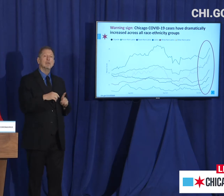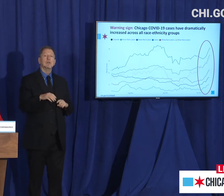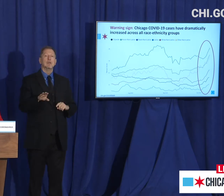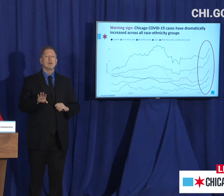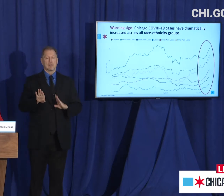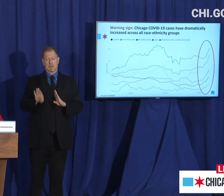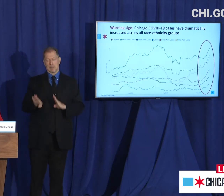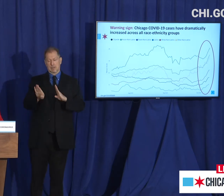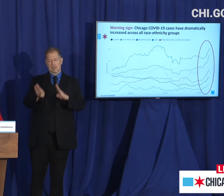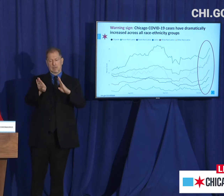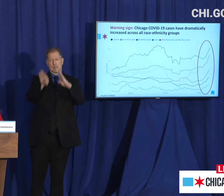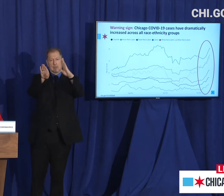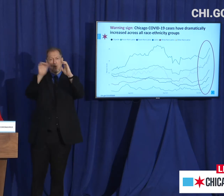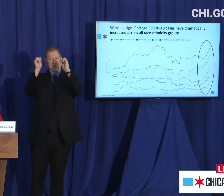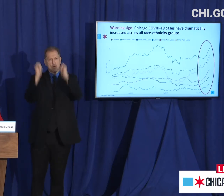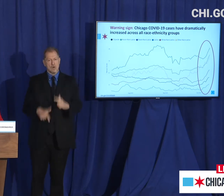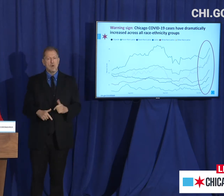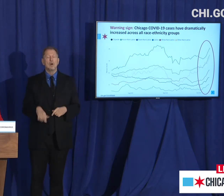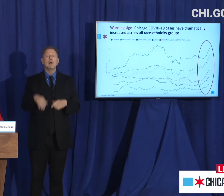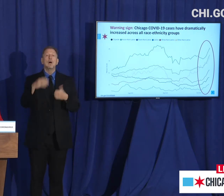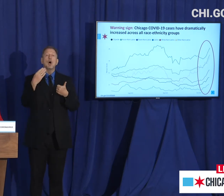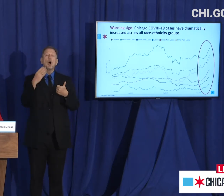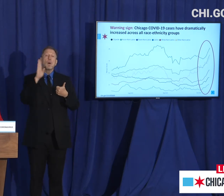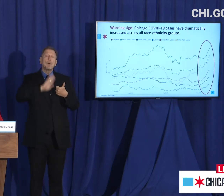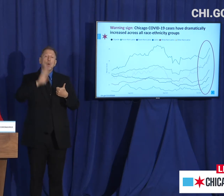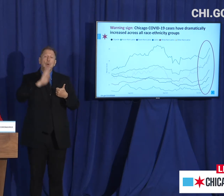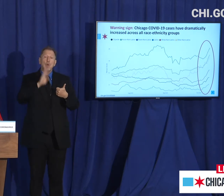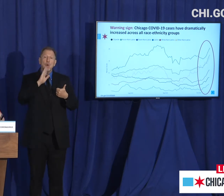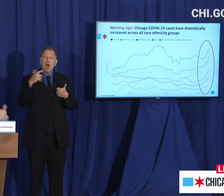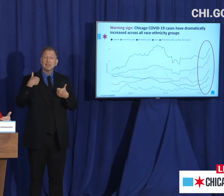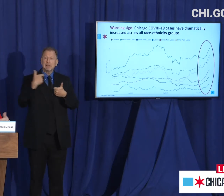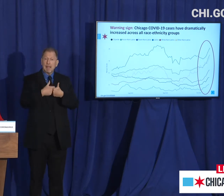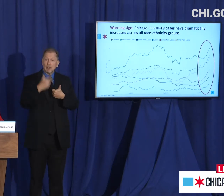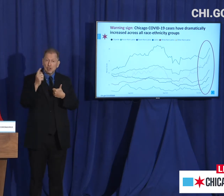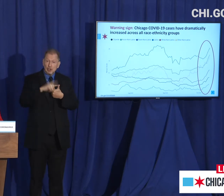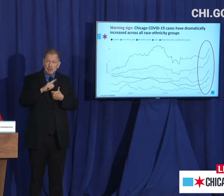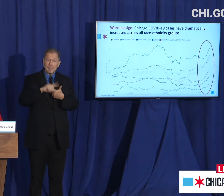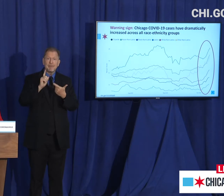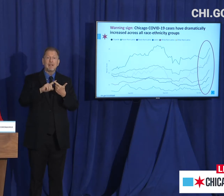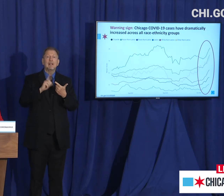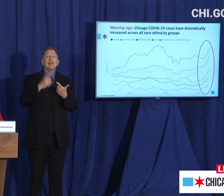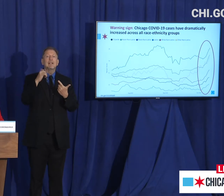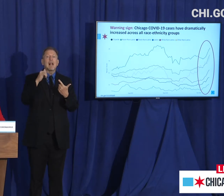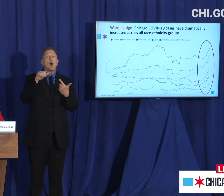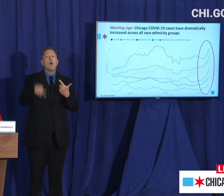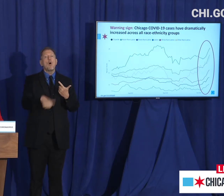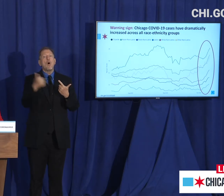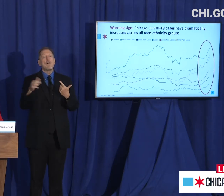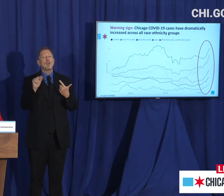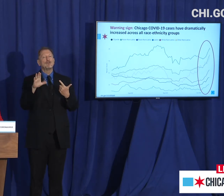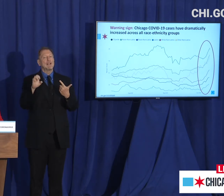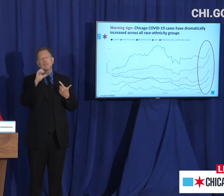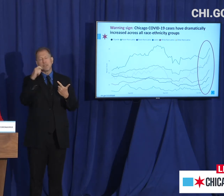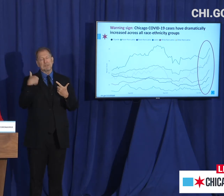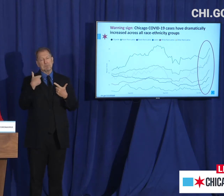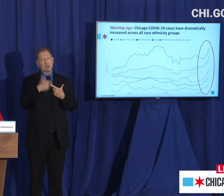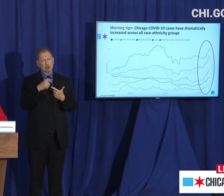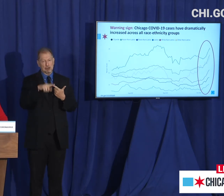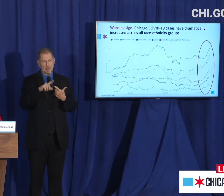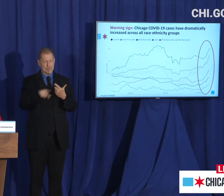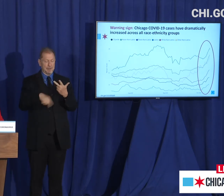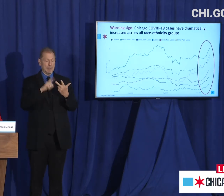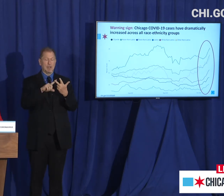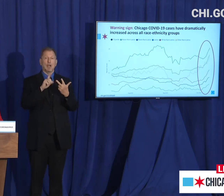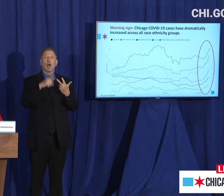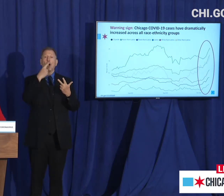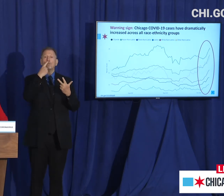Blue represents Latinx Chicagoans. Yellow are people who report other race ethnicity but non-Latinx. Red